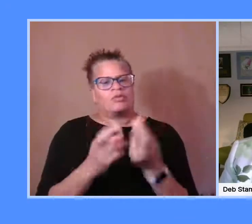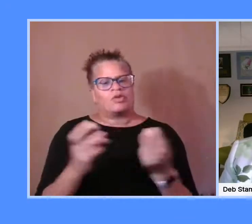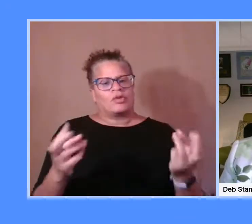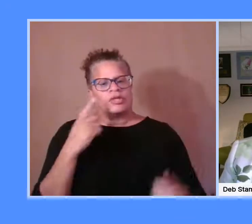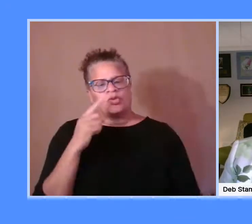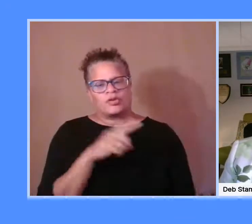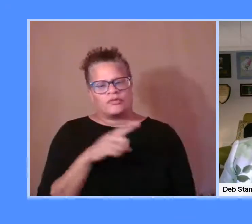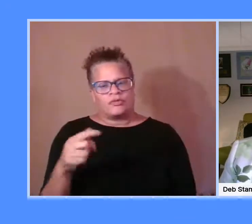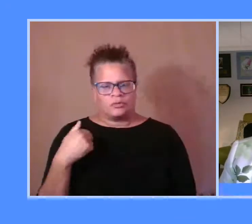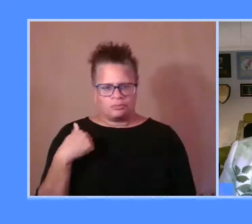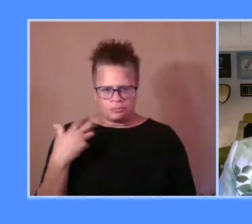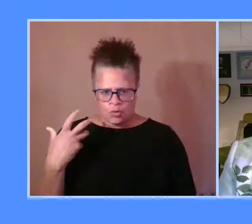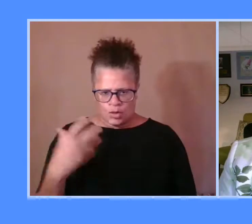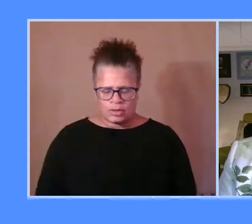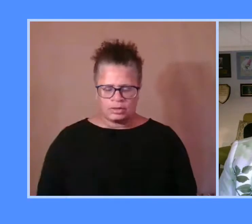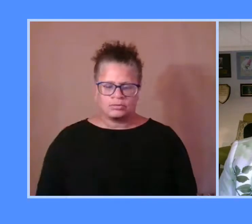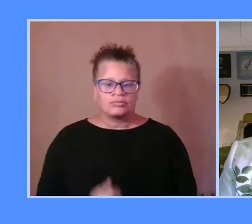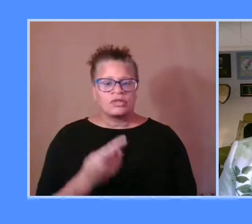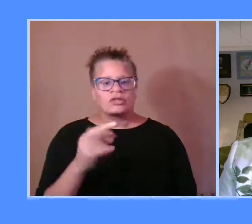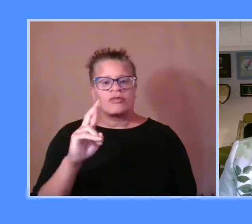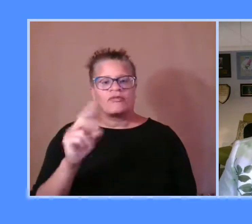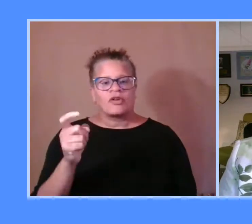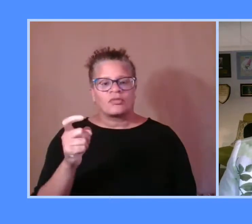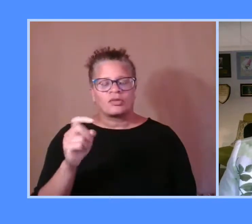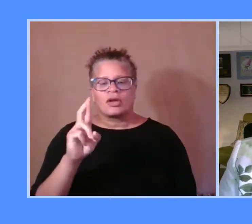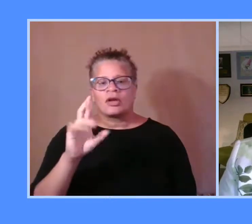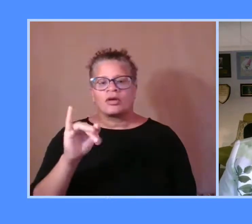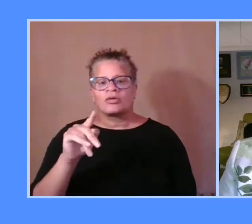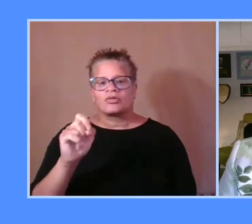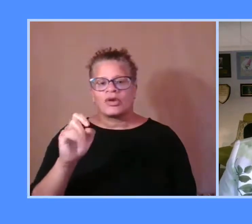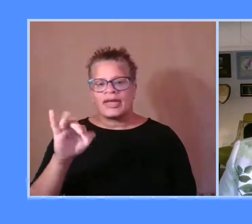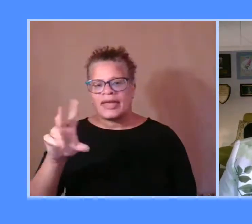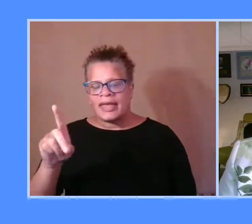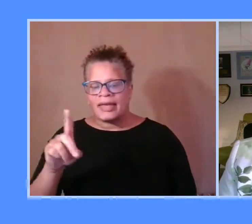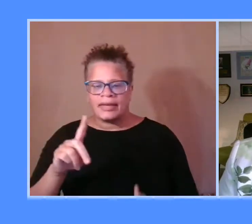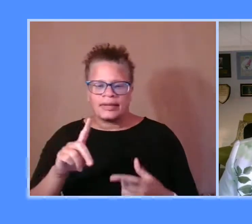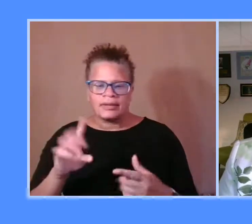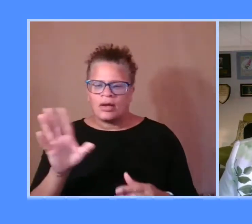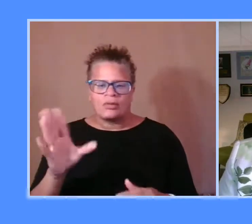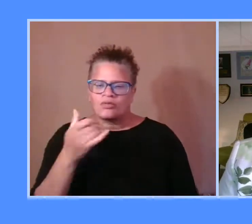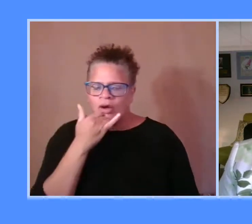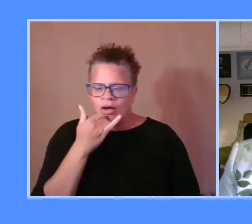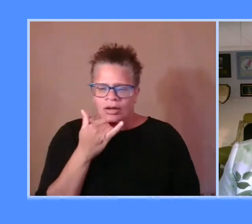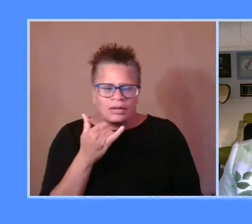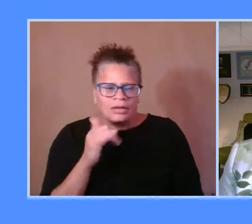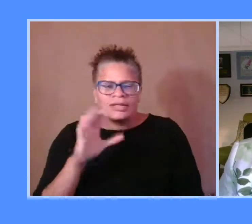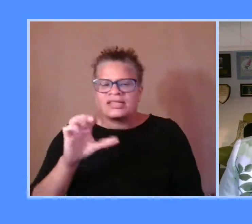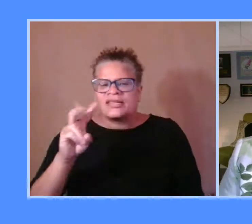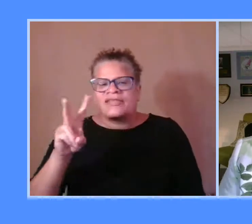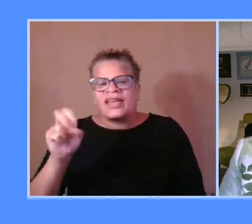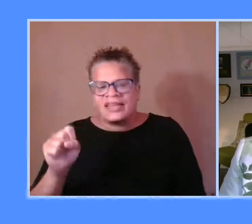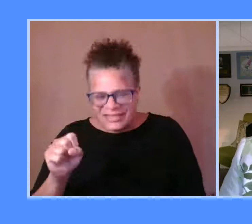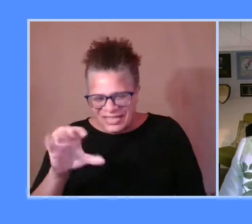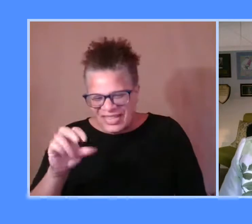And, many pharmacies like Rite Aid, not Rite Aid, I'm dating myself, CVS